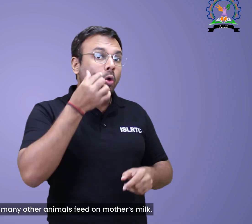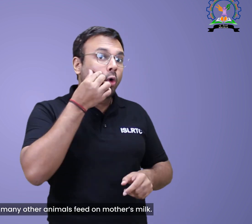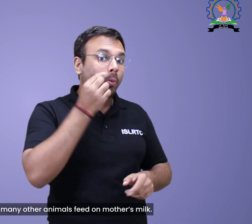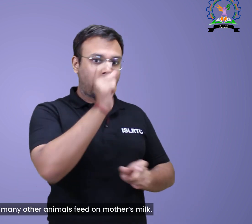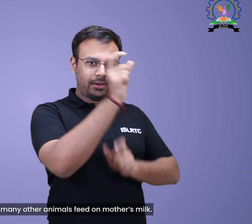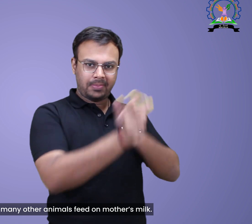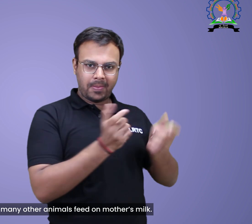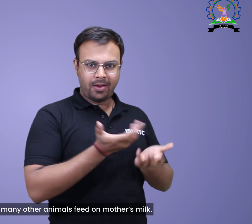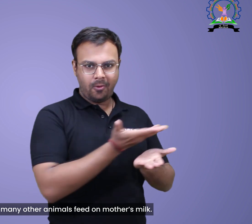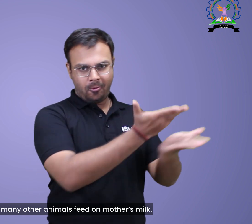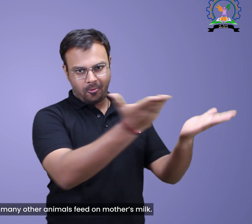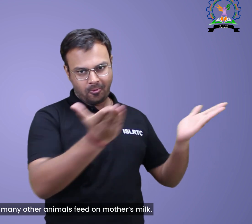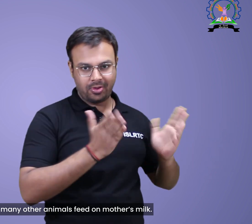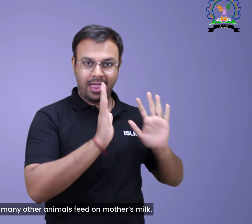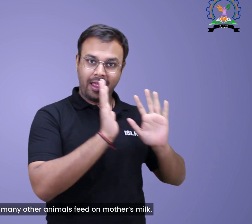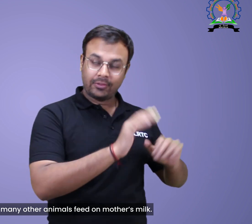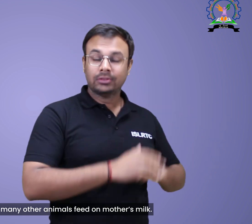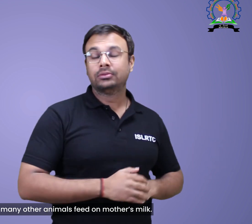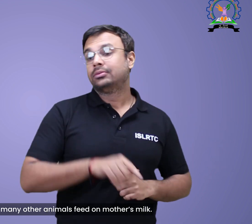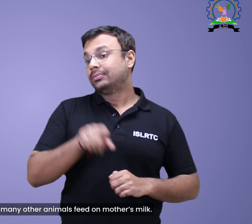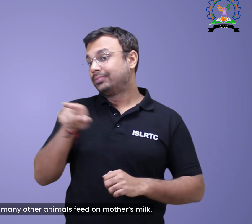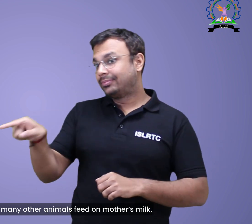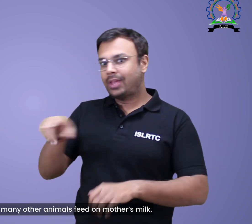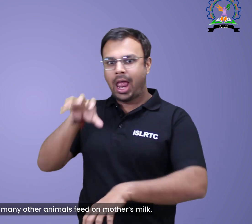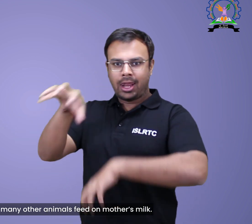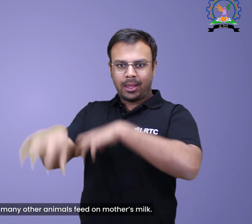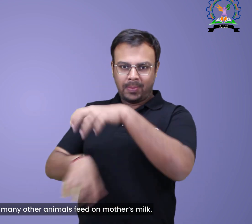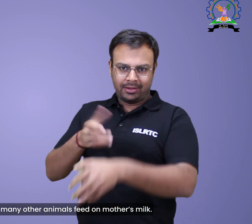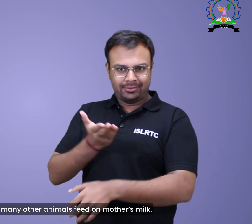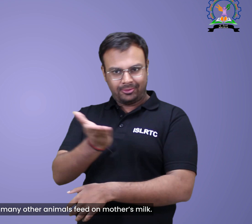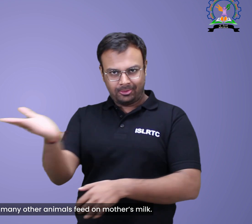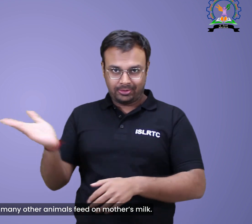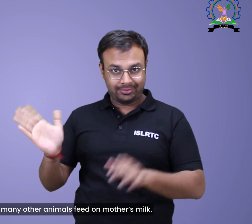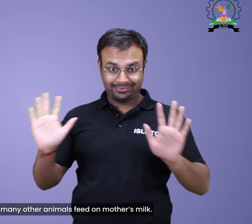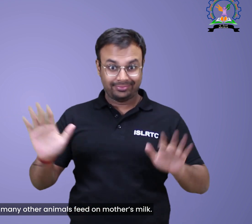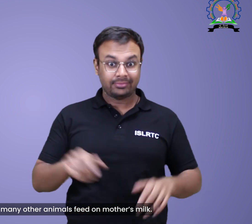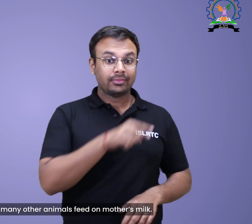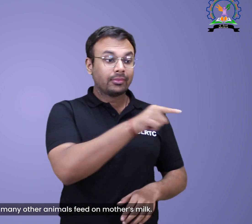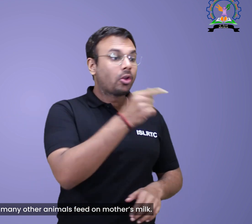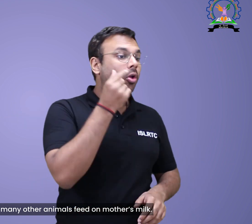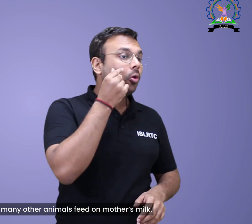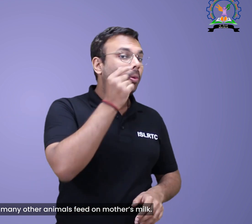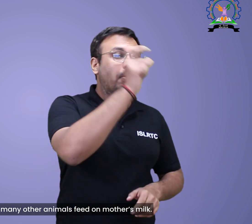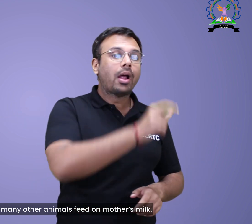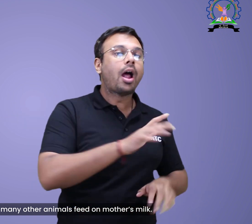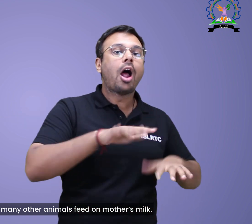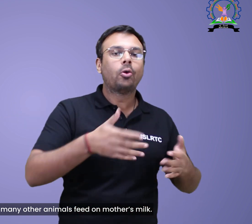Times babies of humans and many other animals feed on mother's milk.